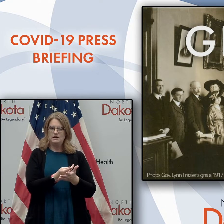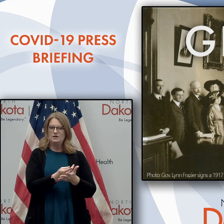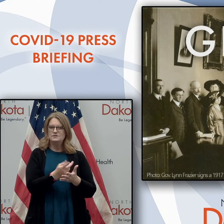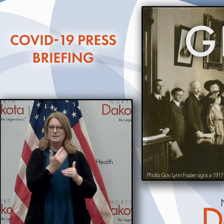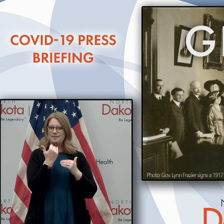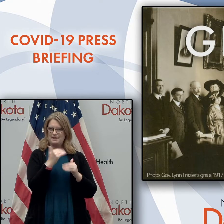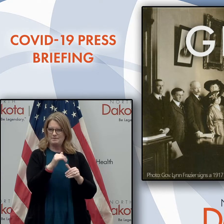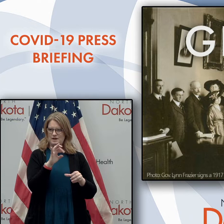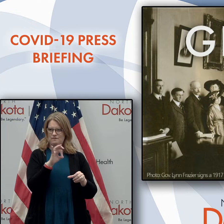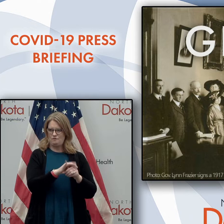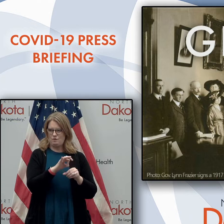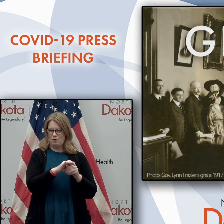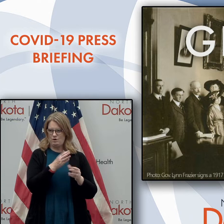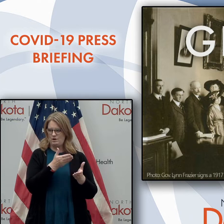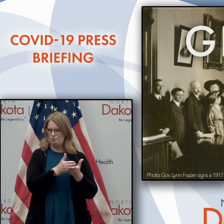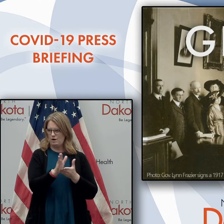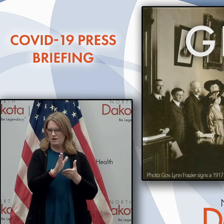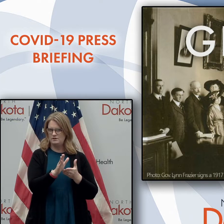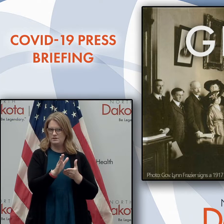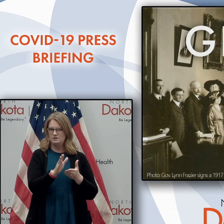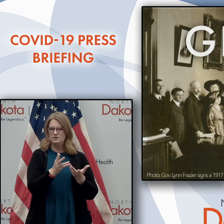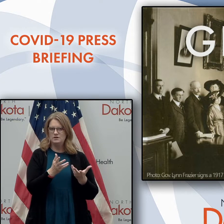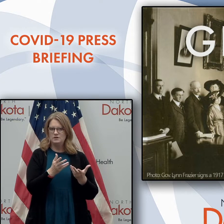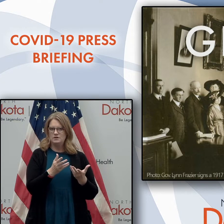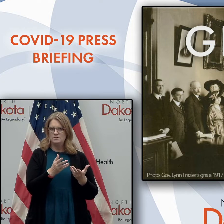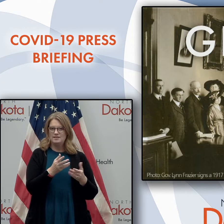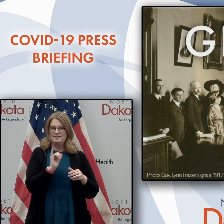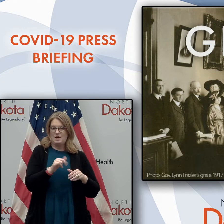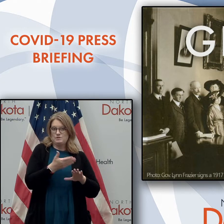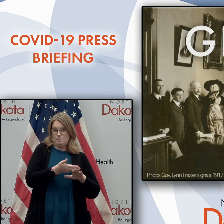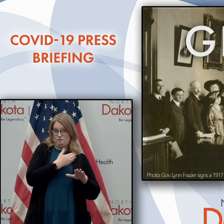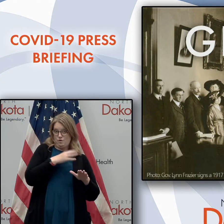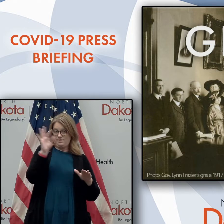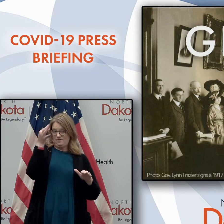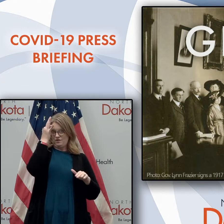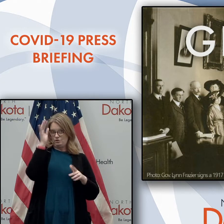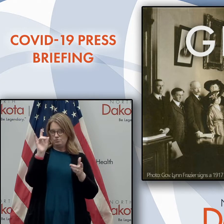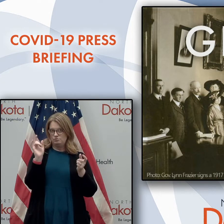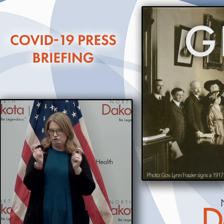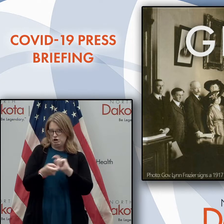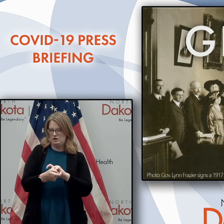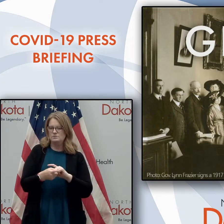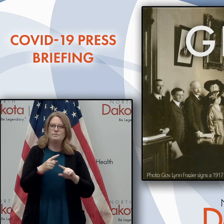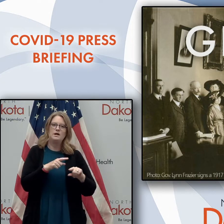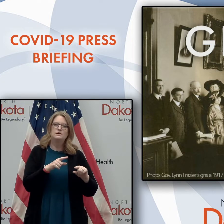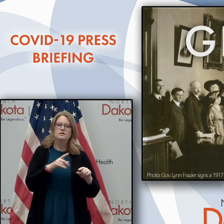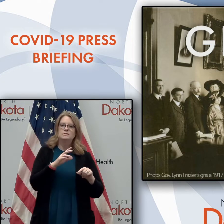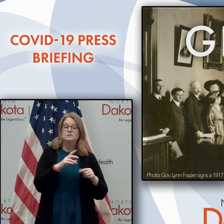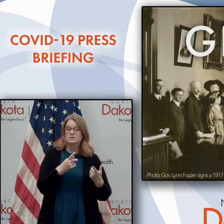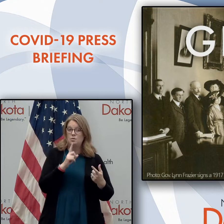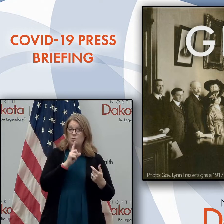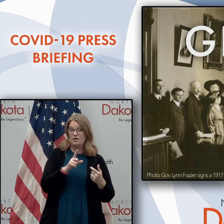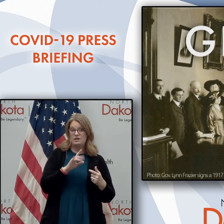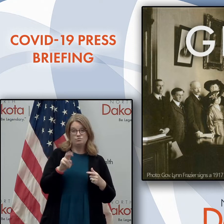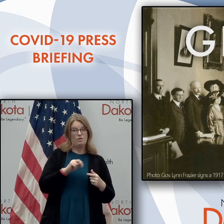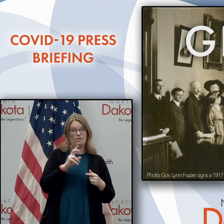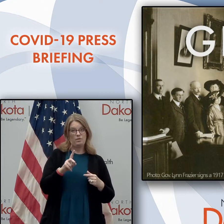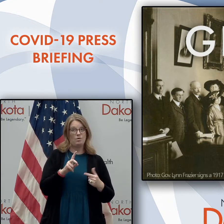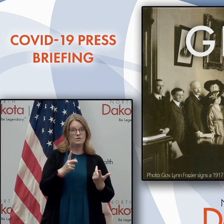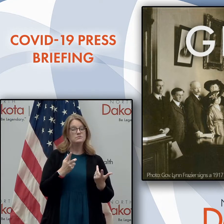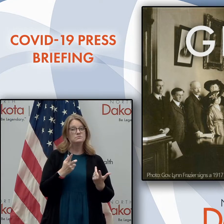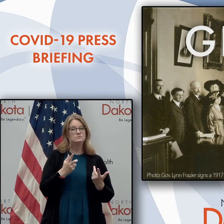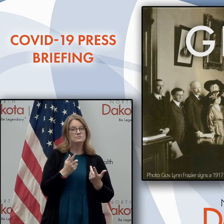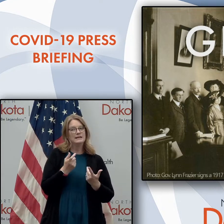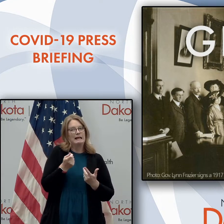women that was preceded the federal change. But again, so North Dakota was